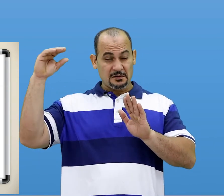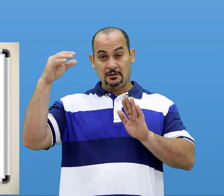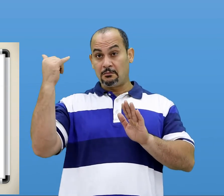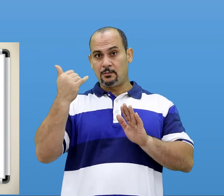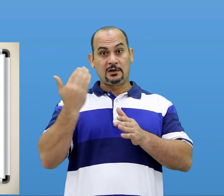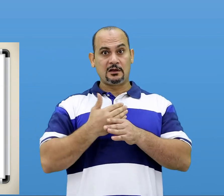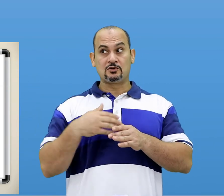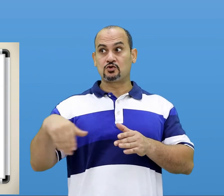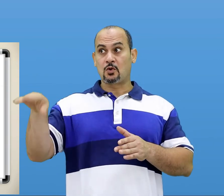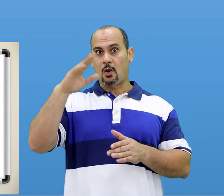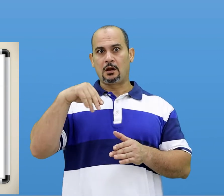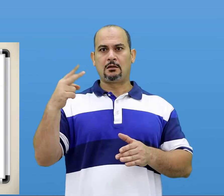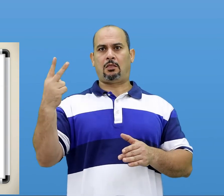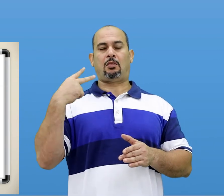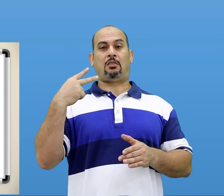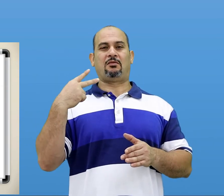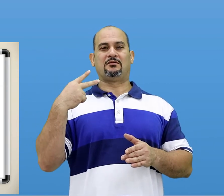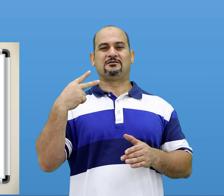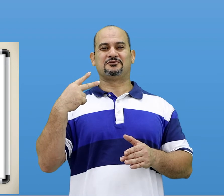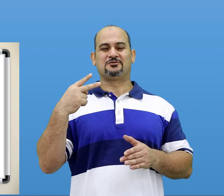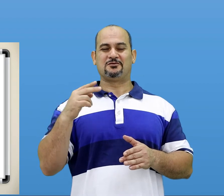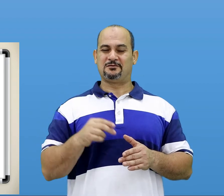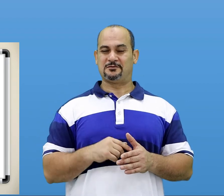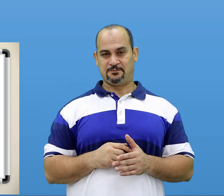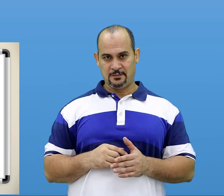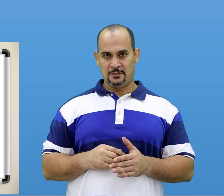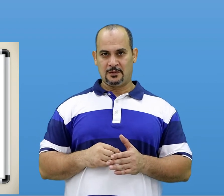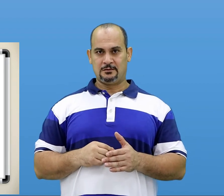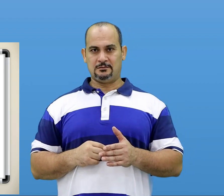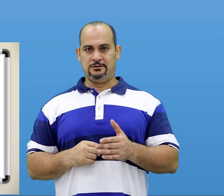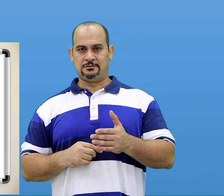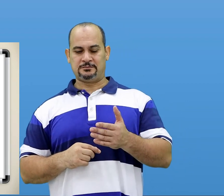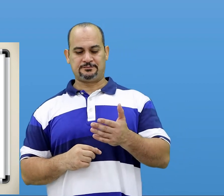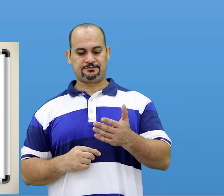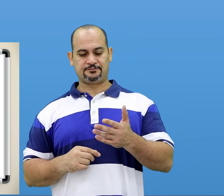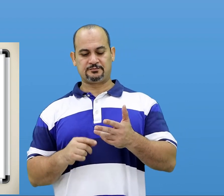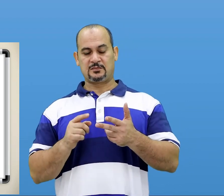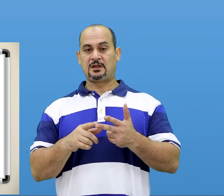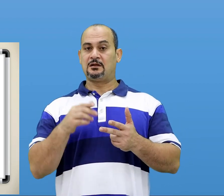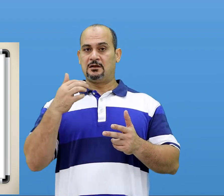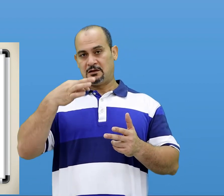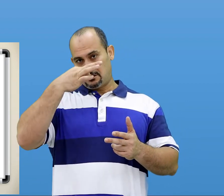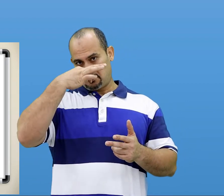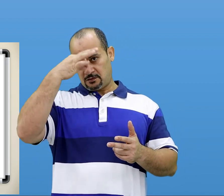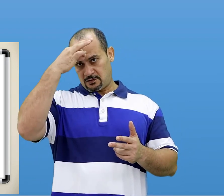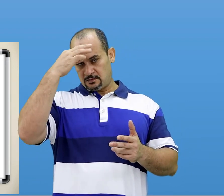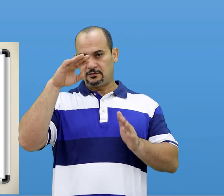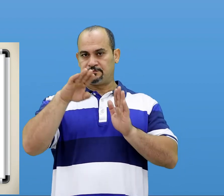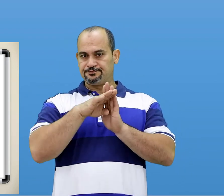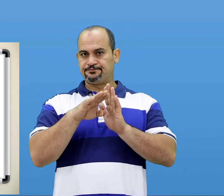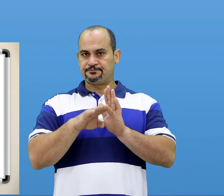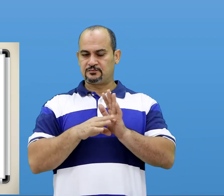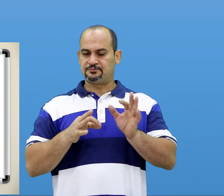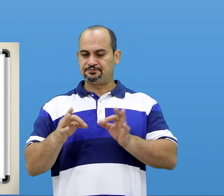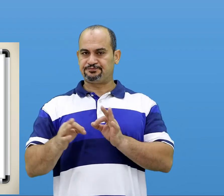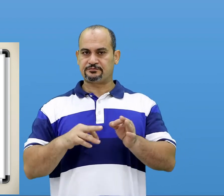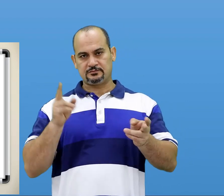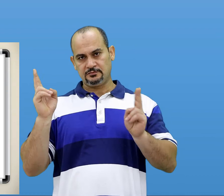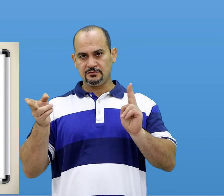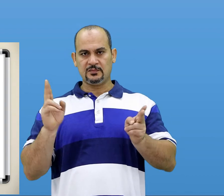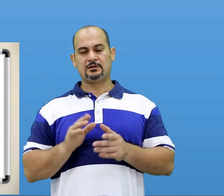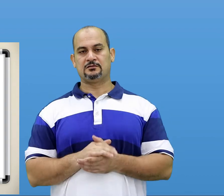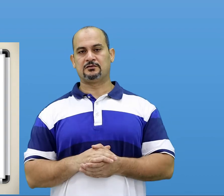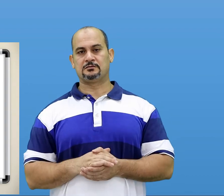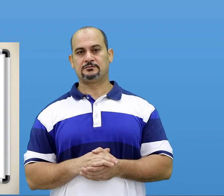three elements, and the last one is plan development. This essay will describe the events of the festival and the atmosphere of the